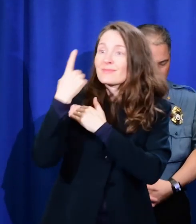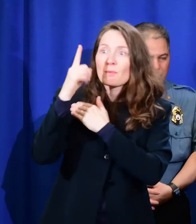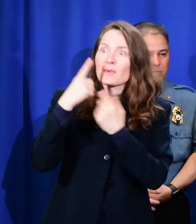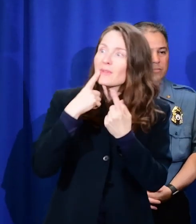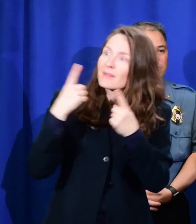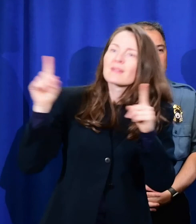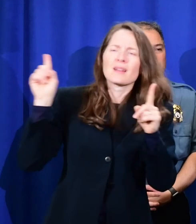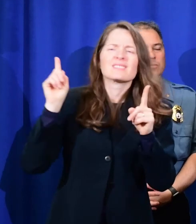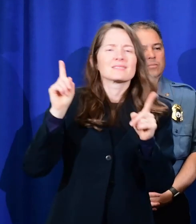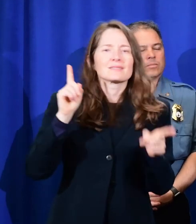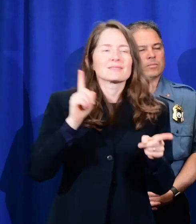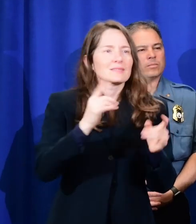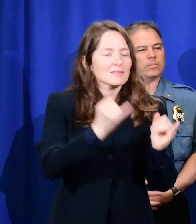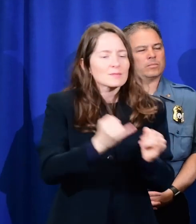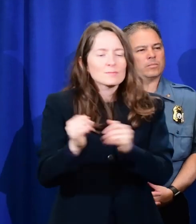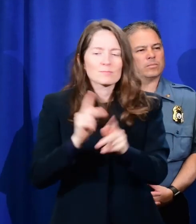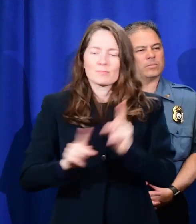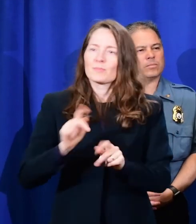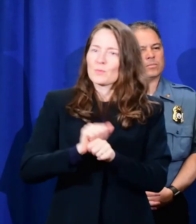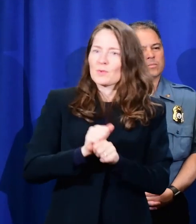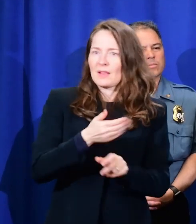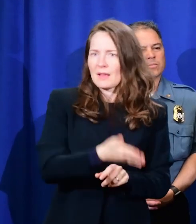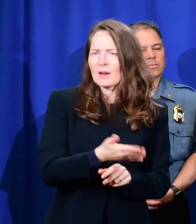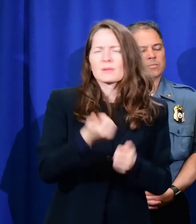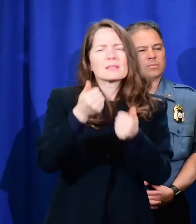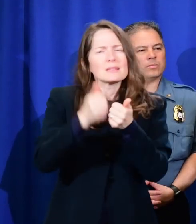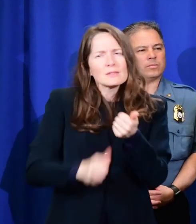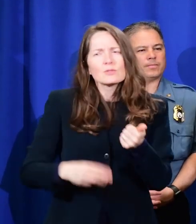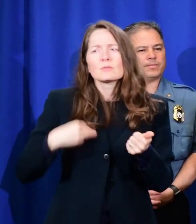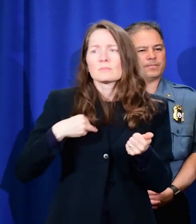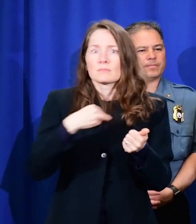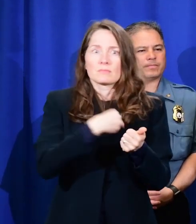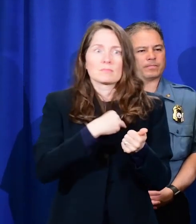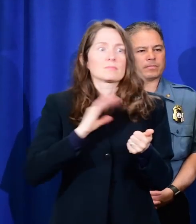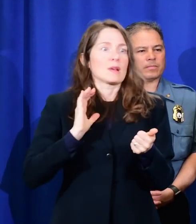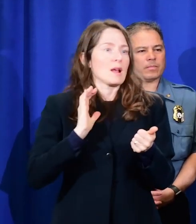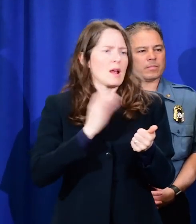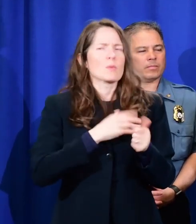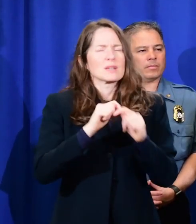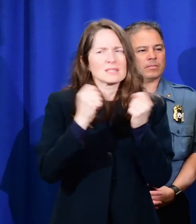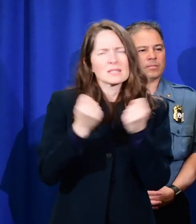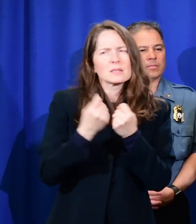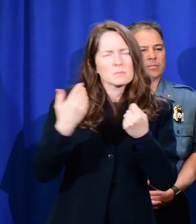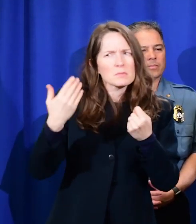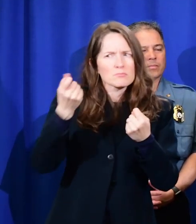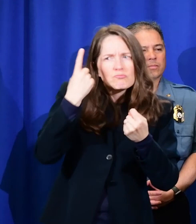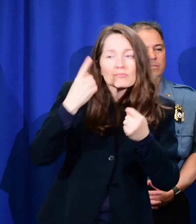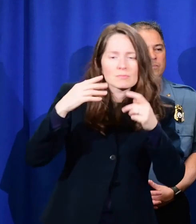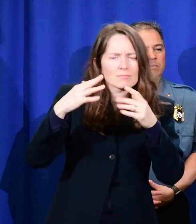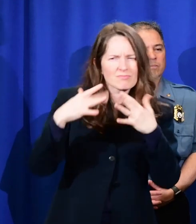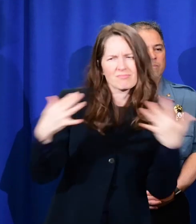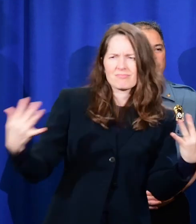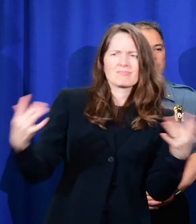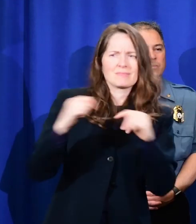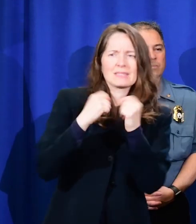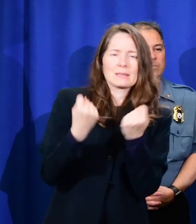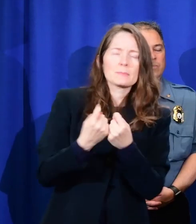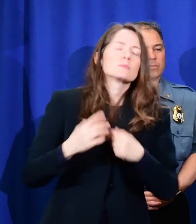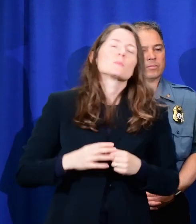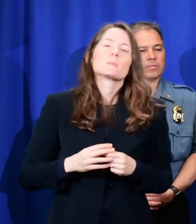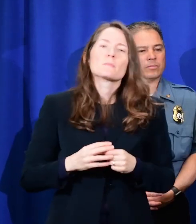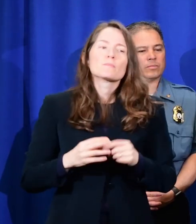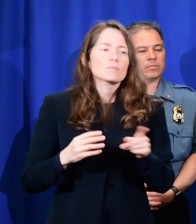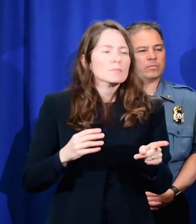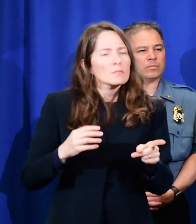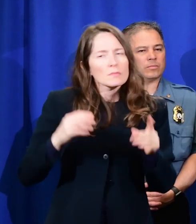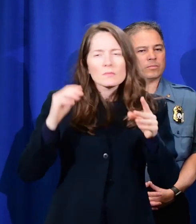experience abuse. Each and every member of our multidisciplinary team, they make the conscious decision every day that they want